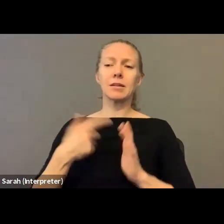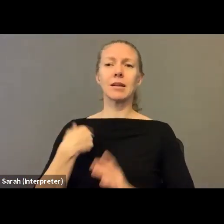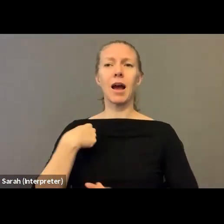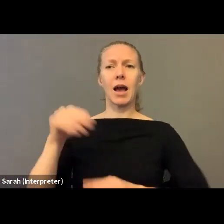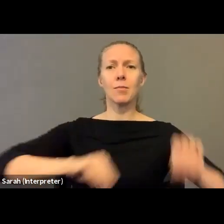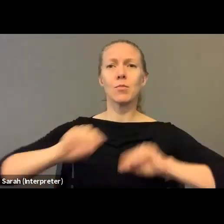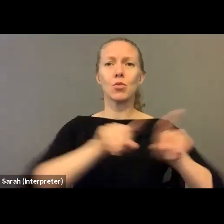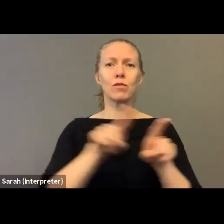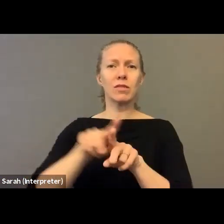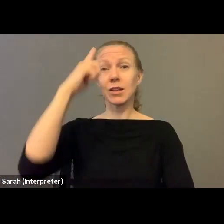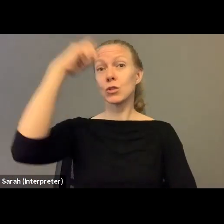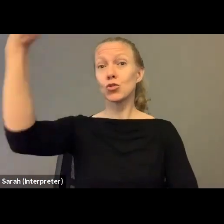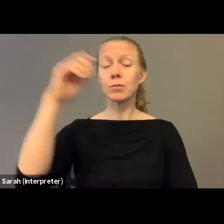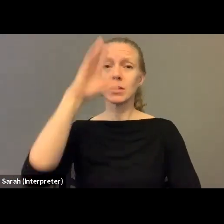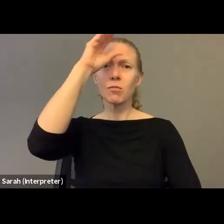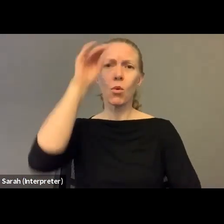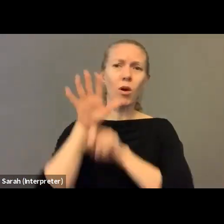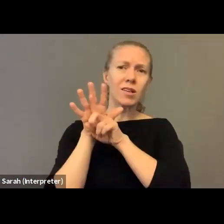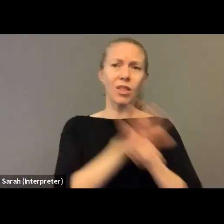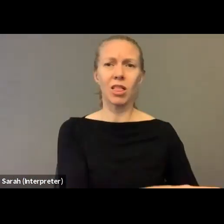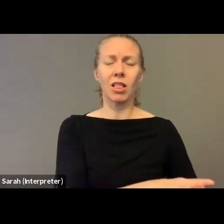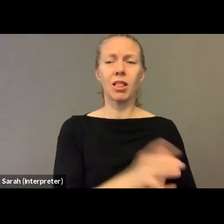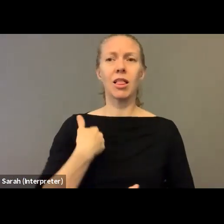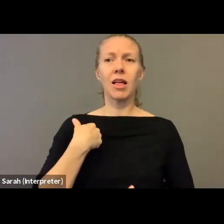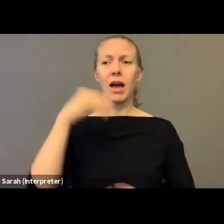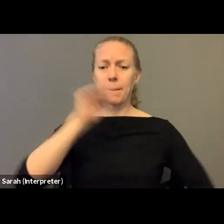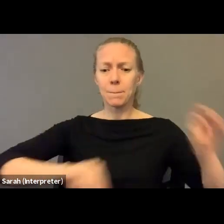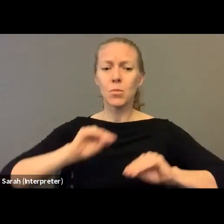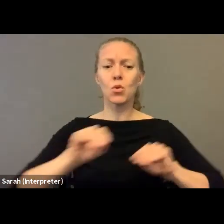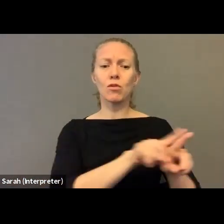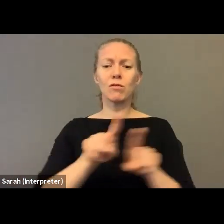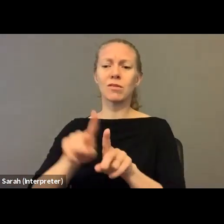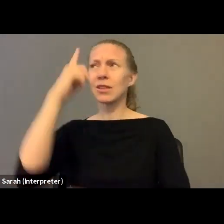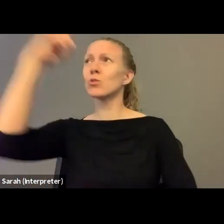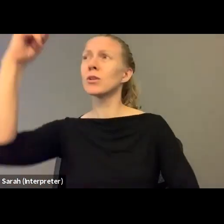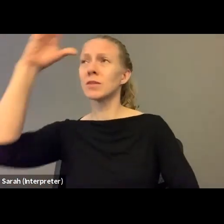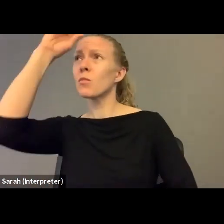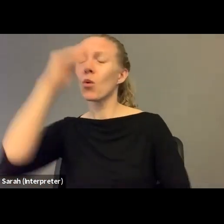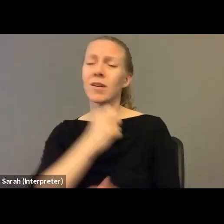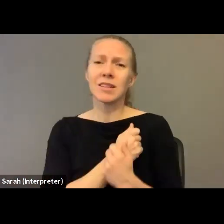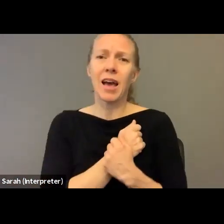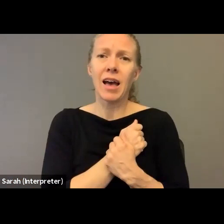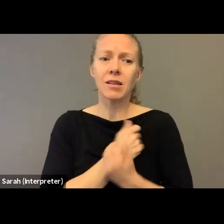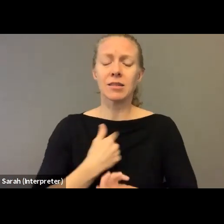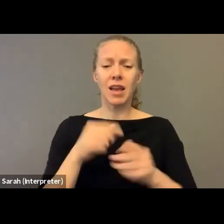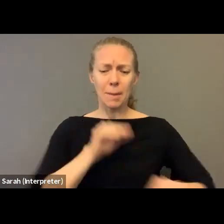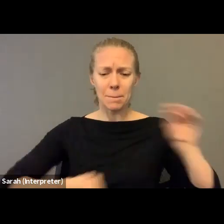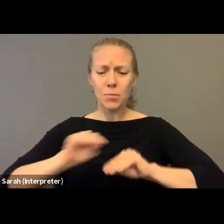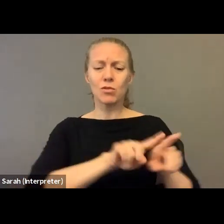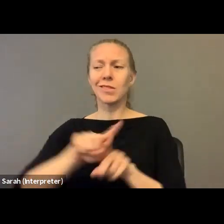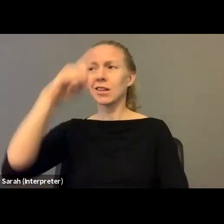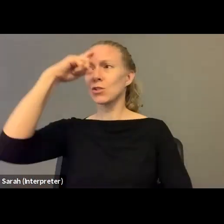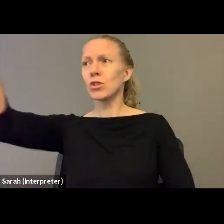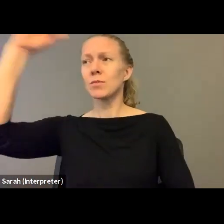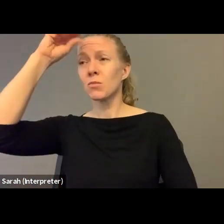dreams of boys held. I move like the dreams of boys. I move like the dreams. I move like